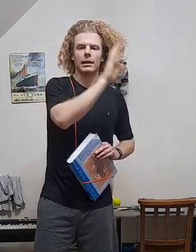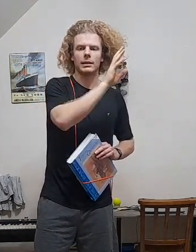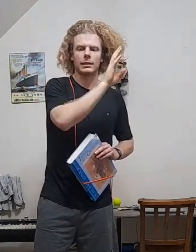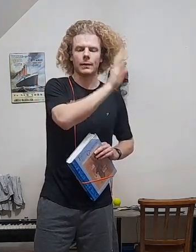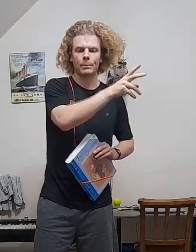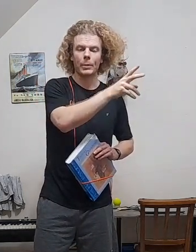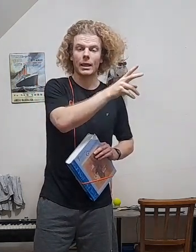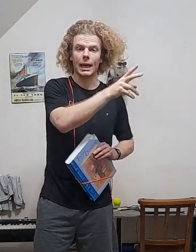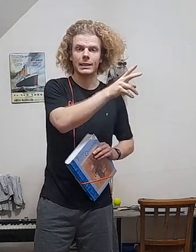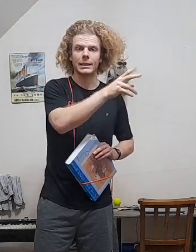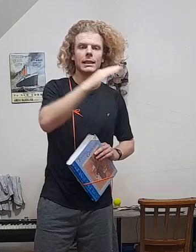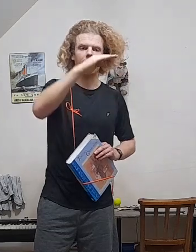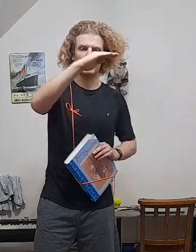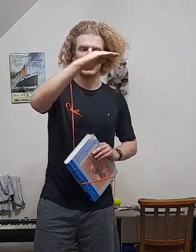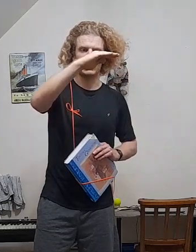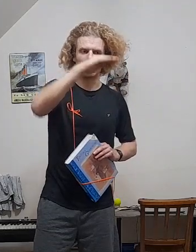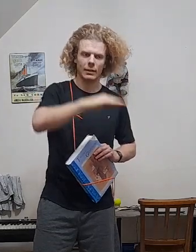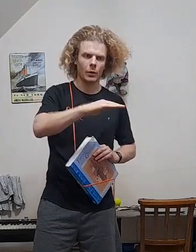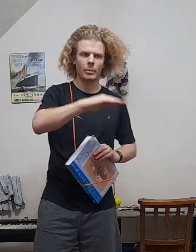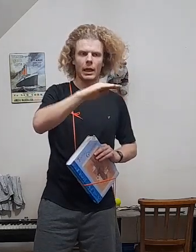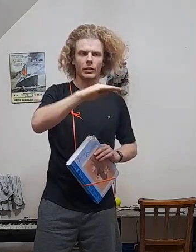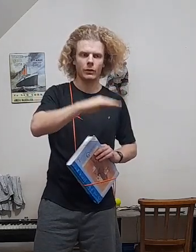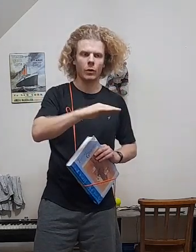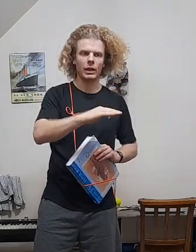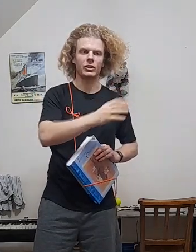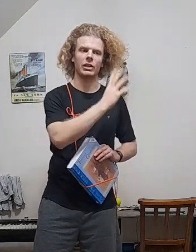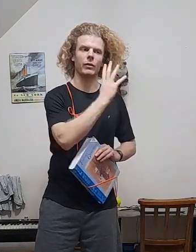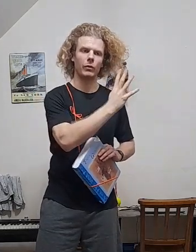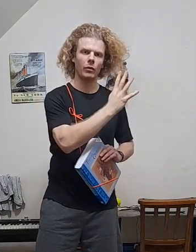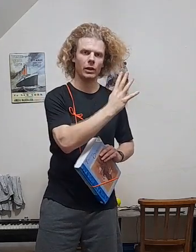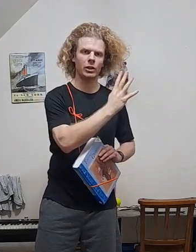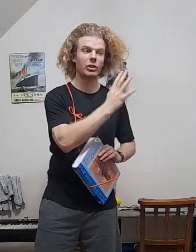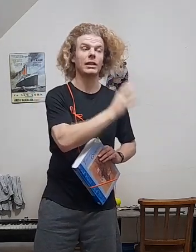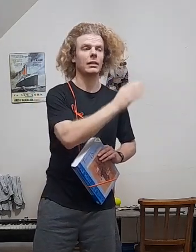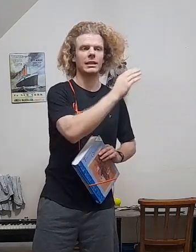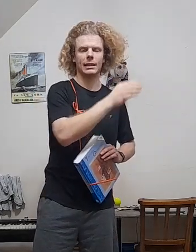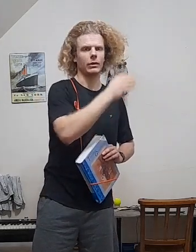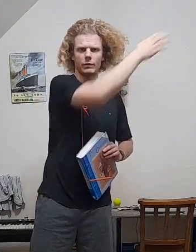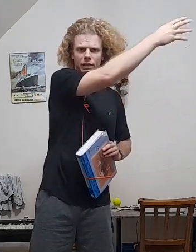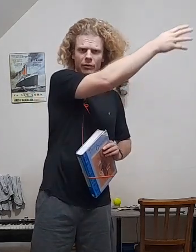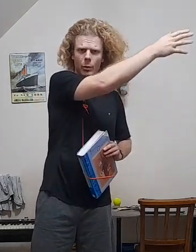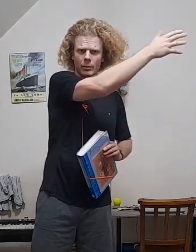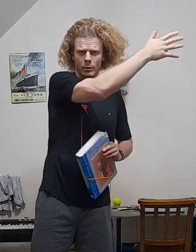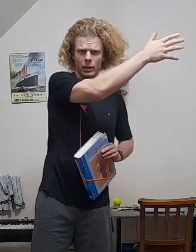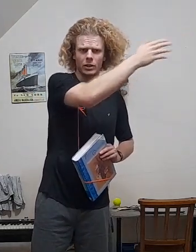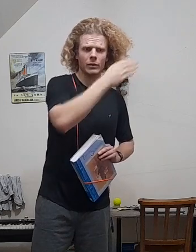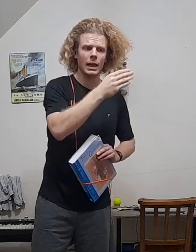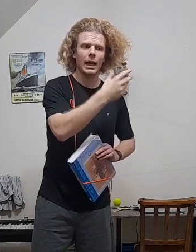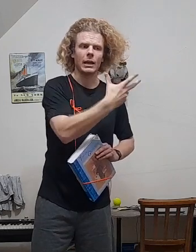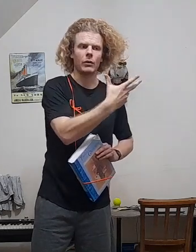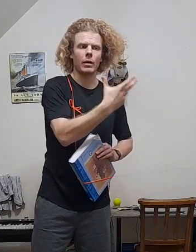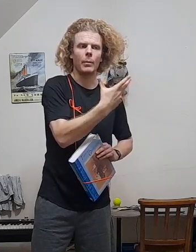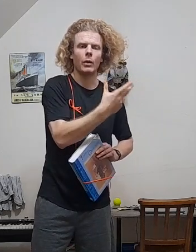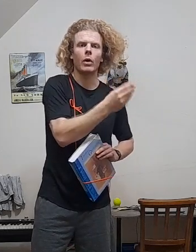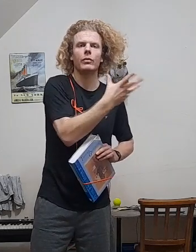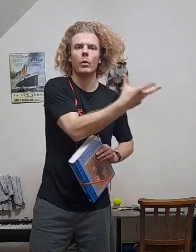as acids. If the pH gets lower, pH 4, it's just the fourth digit instead of the seventh one by pH 7. And now the amount of the 1